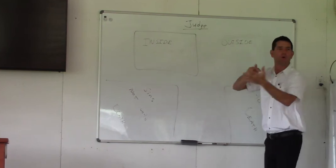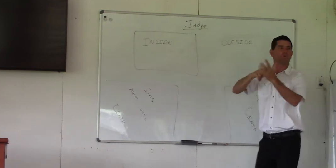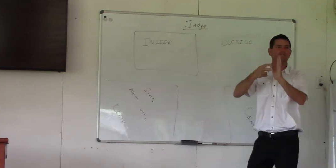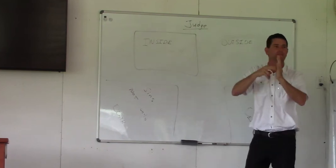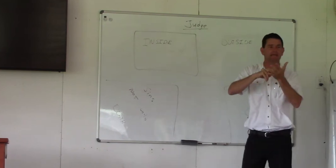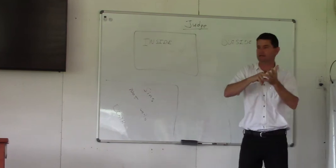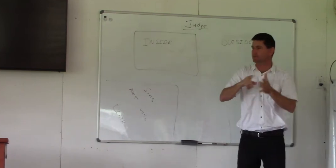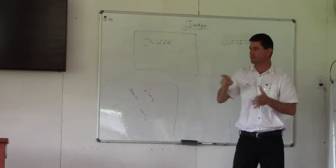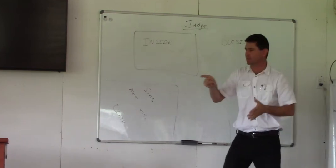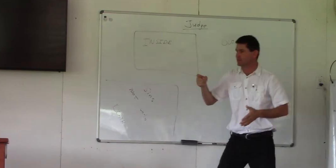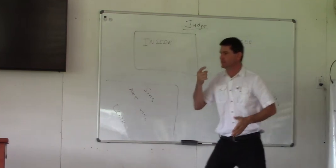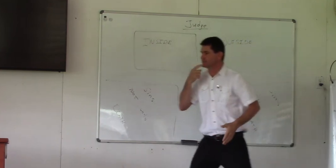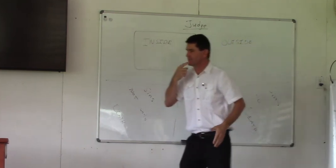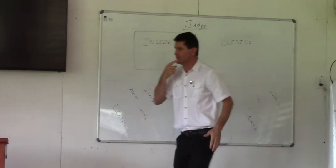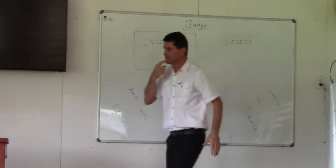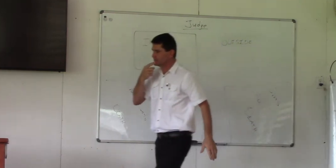What does it mean? It says,